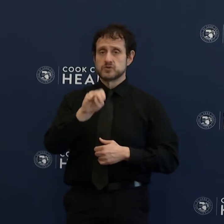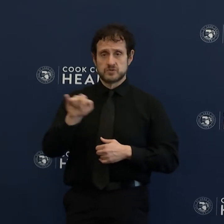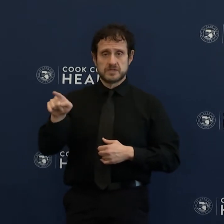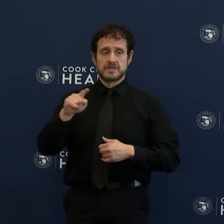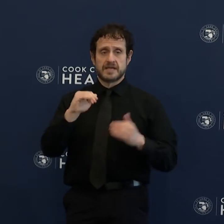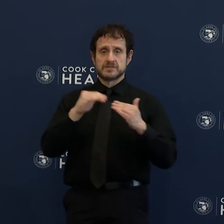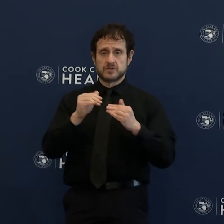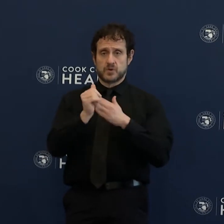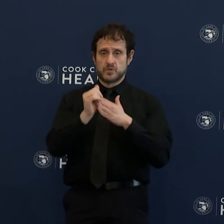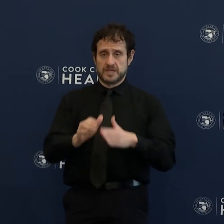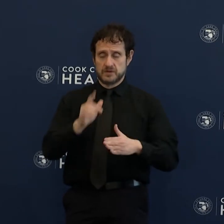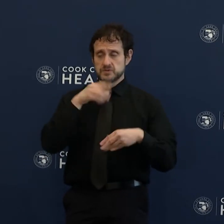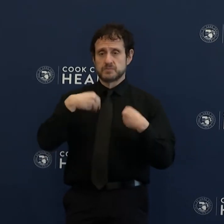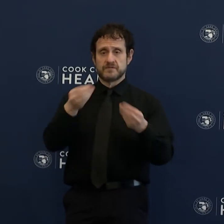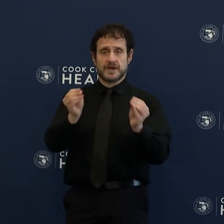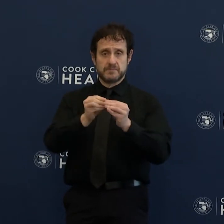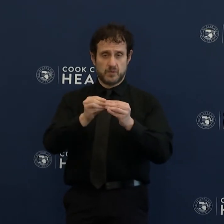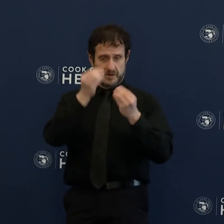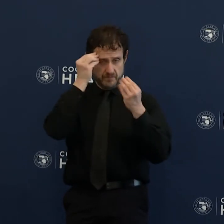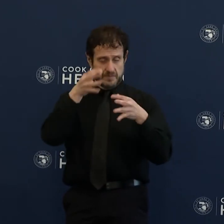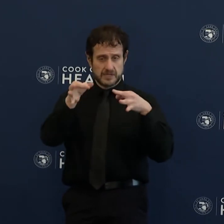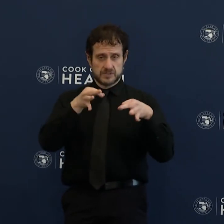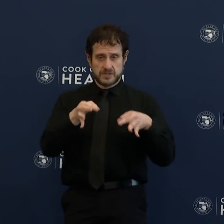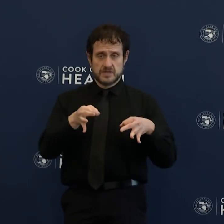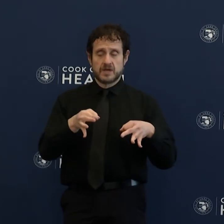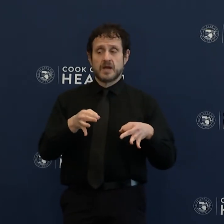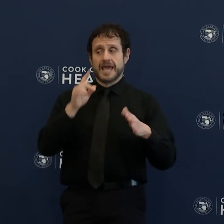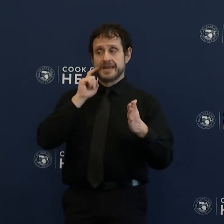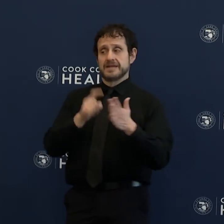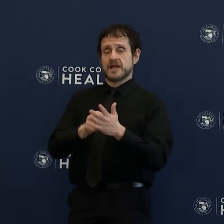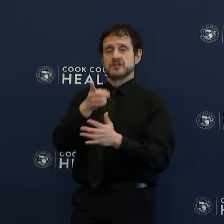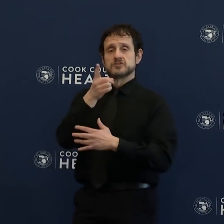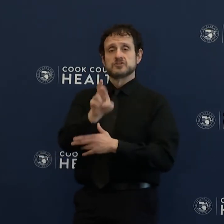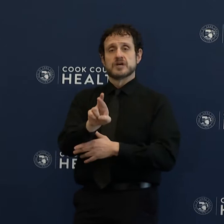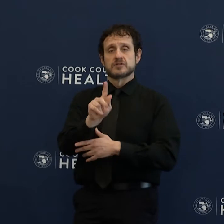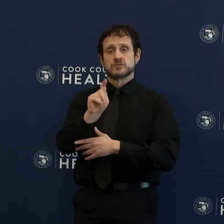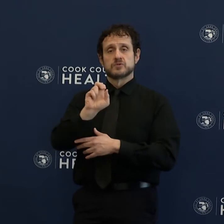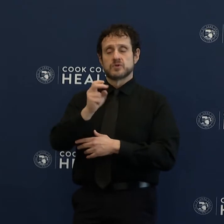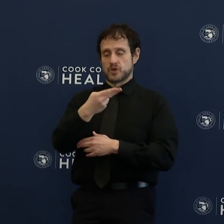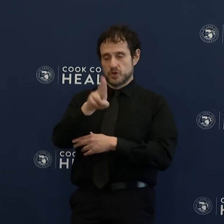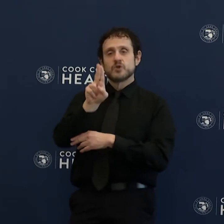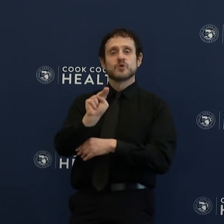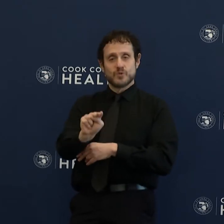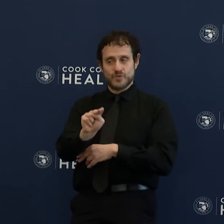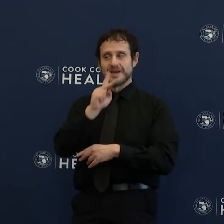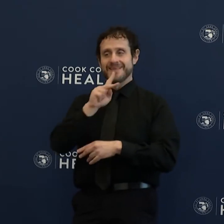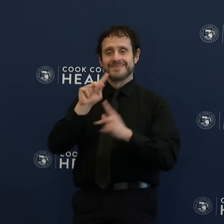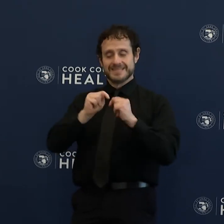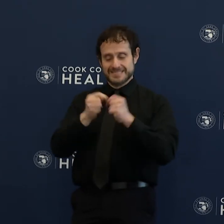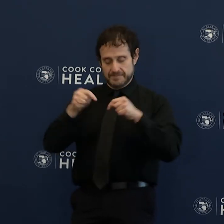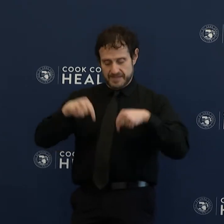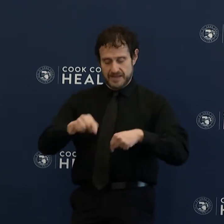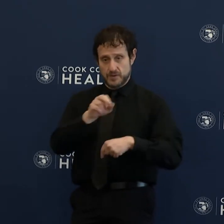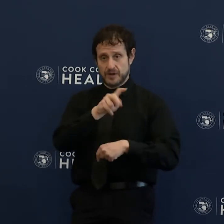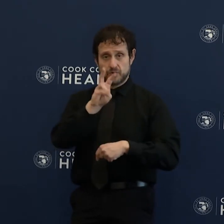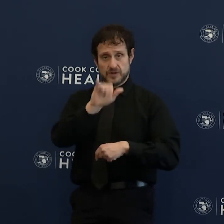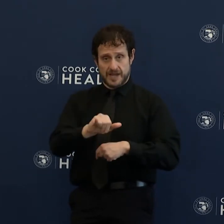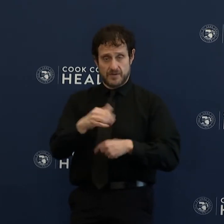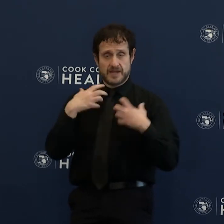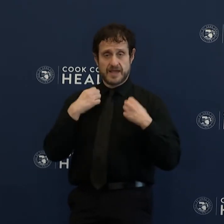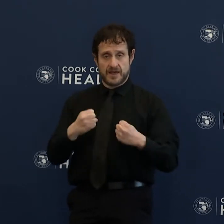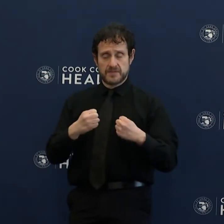more information. I also want to acknowledge Dr. Hoon and the amazing team here at Cook County Health who is working diligently to ensure